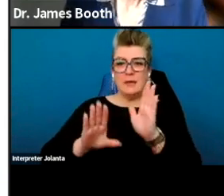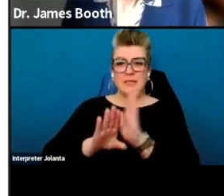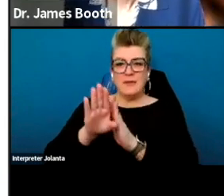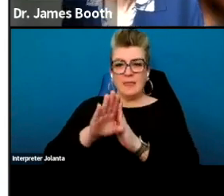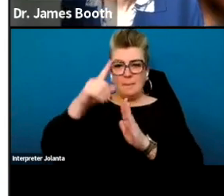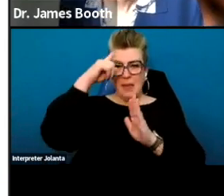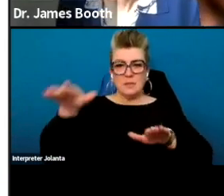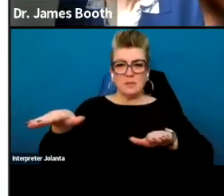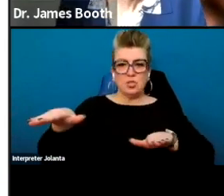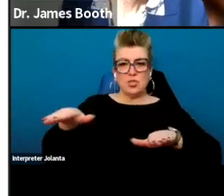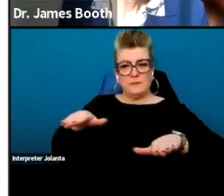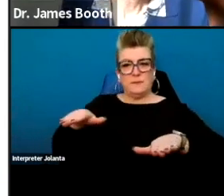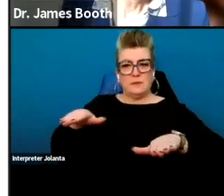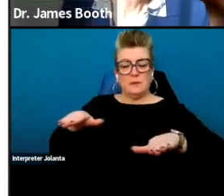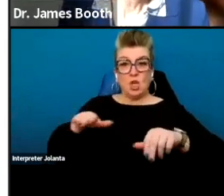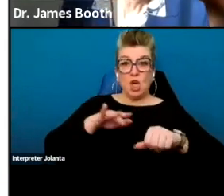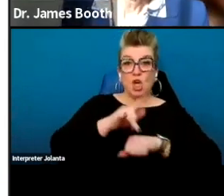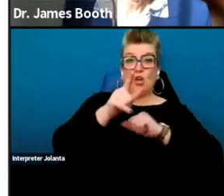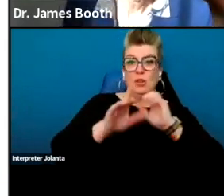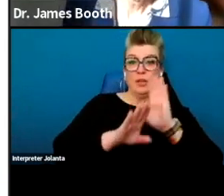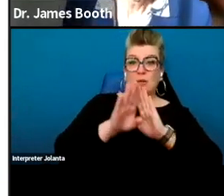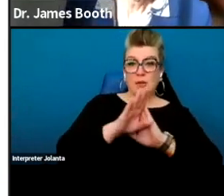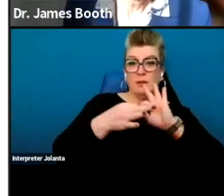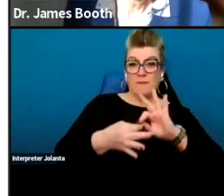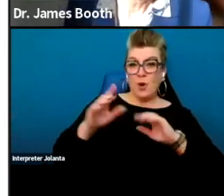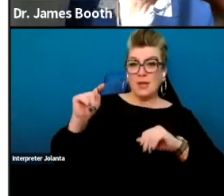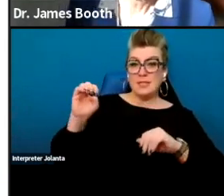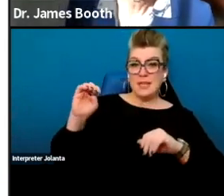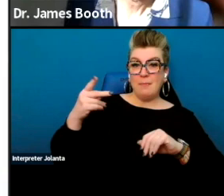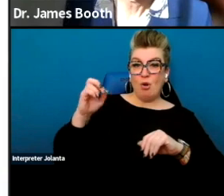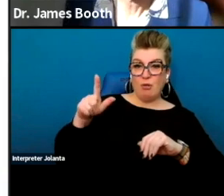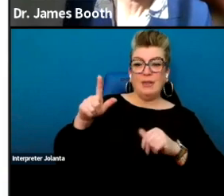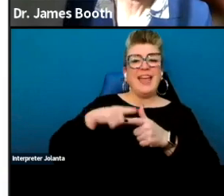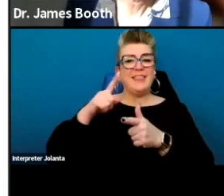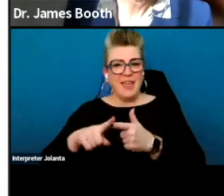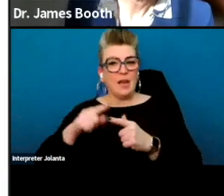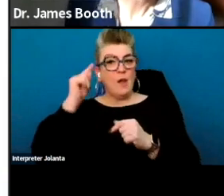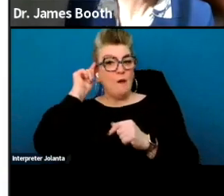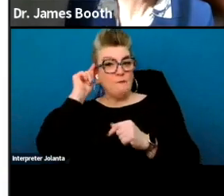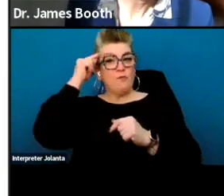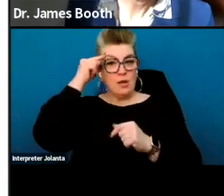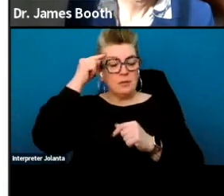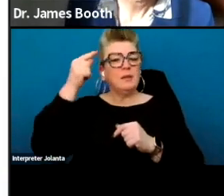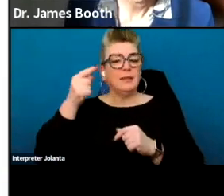temporal cortex, later specialization of frontal cortex.